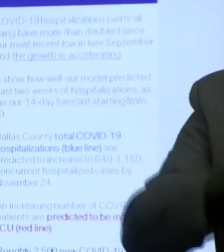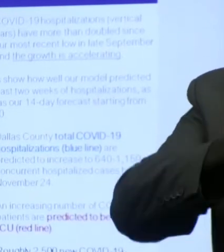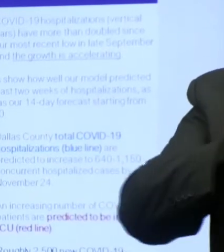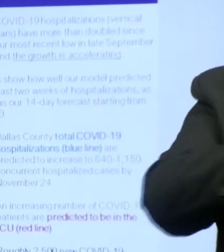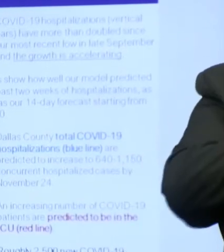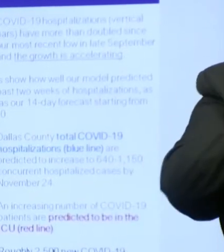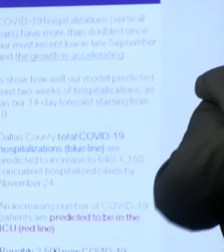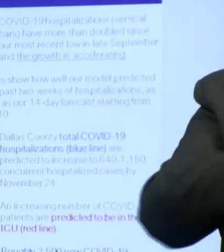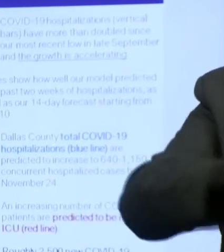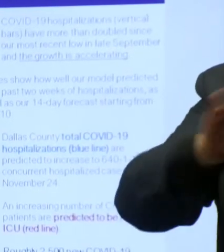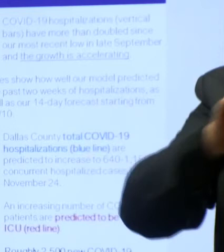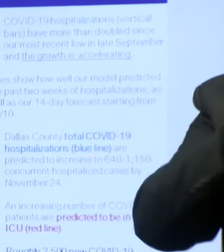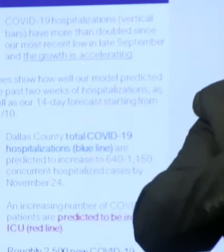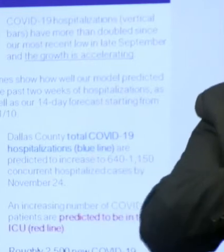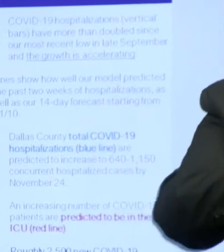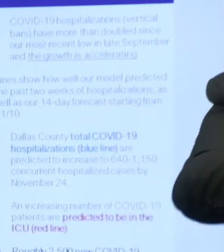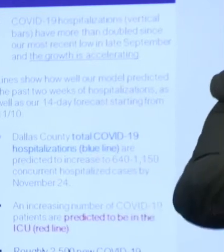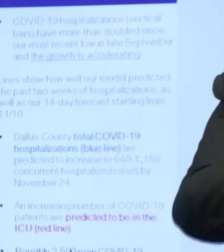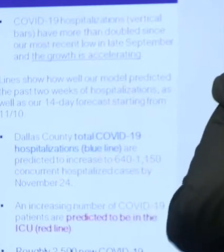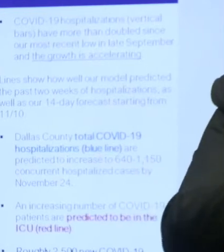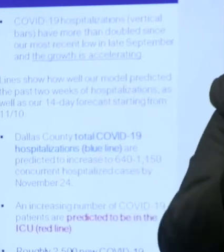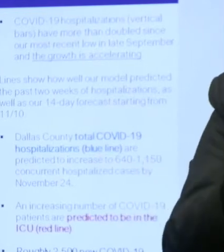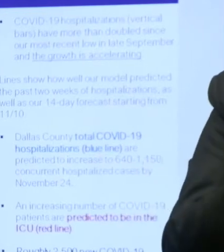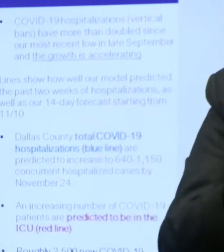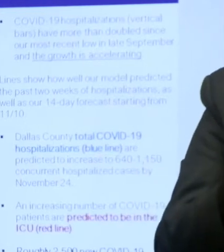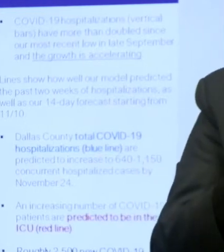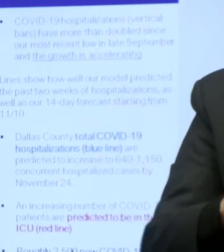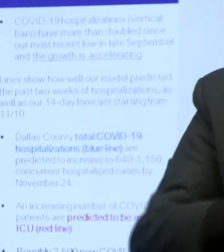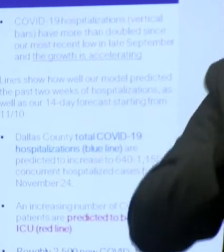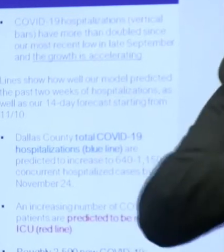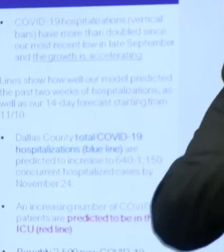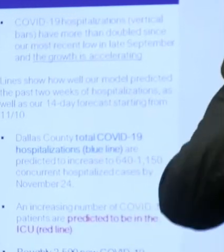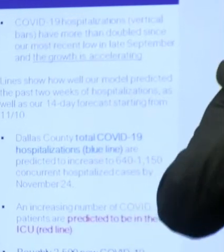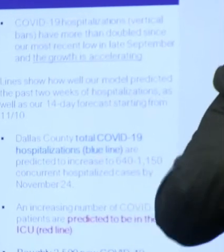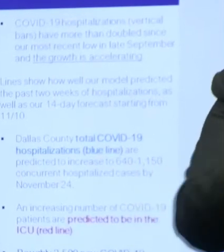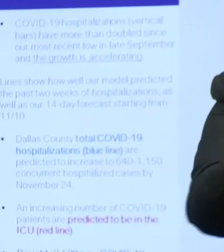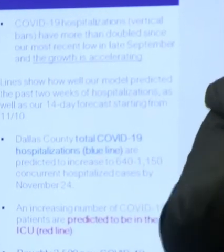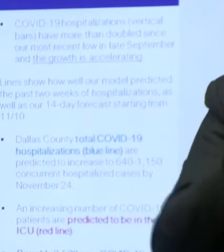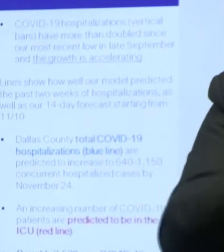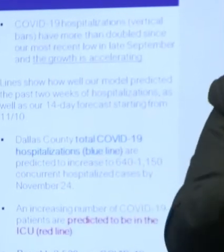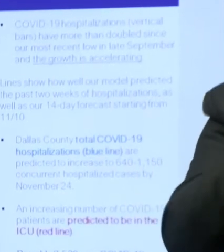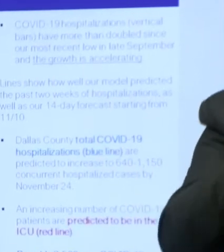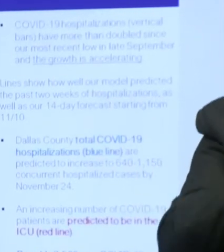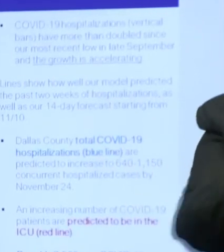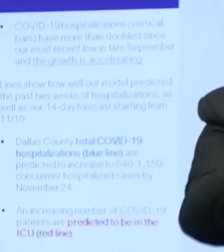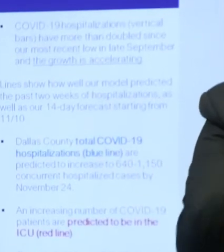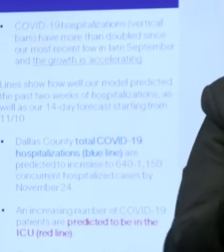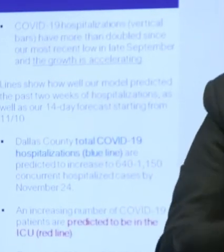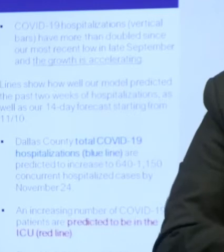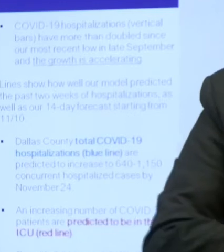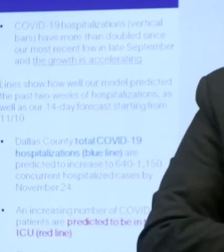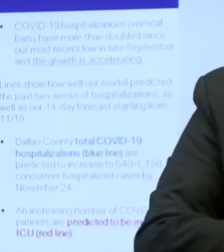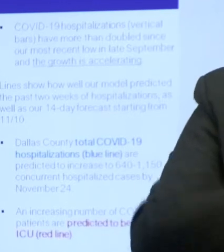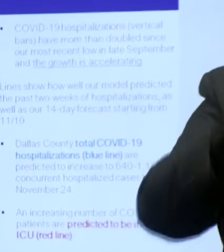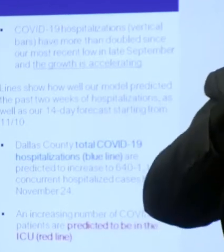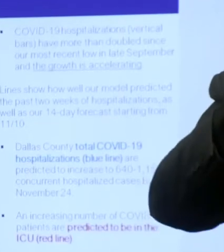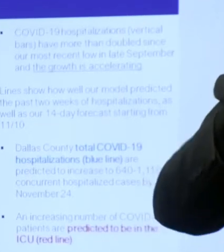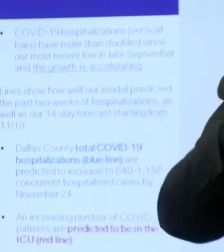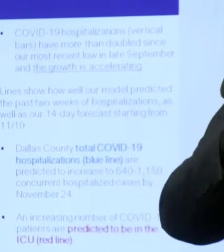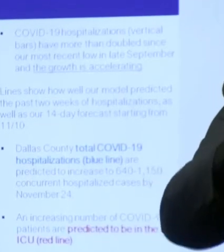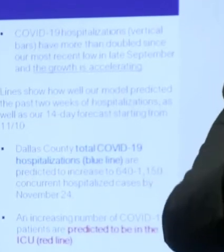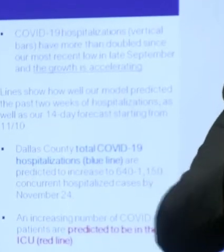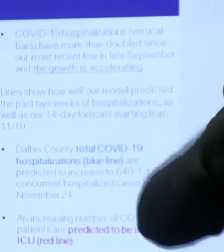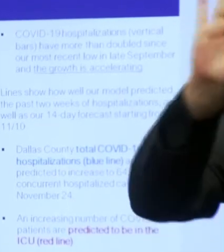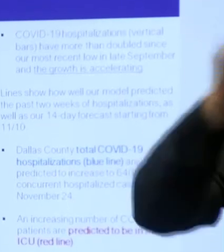There's what they predicted for the last, 15 days. They were pretty much on the money there. That's the blue line that